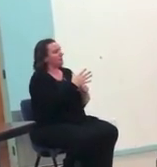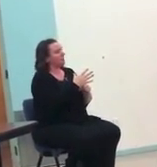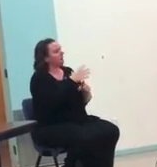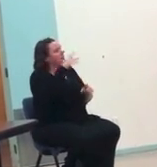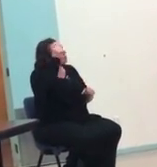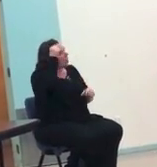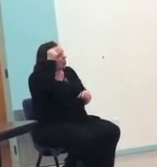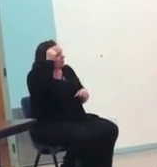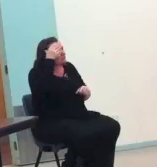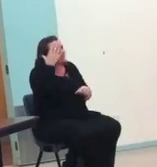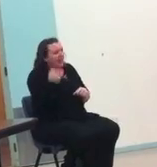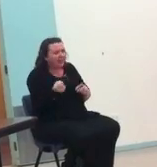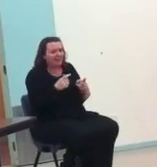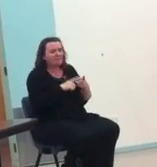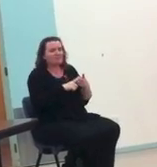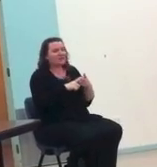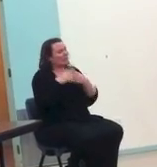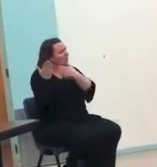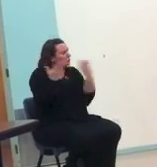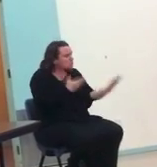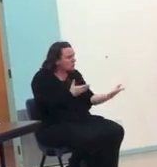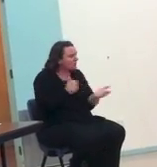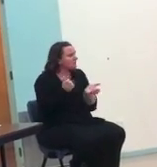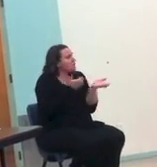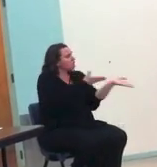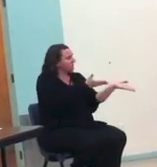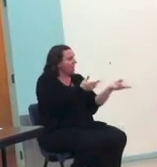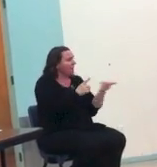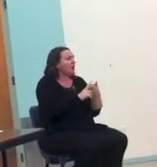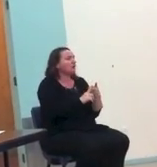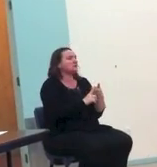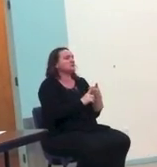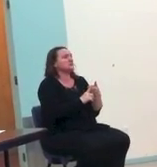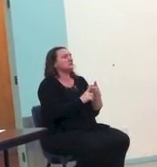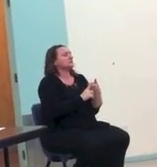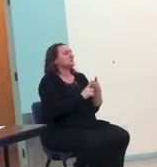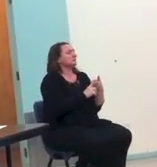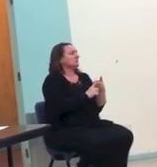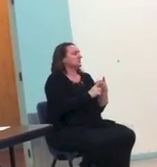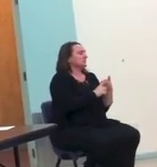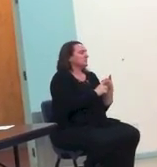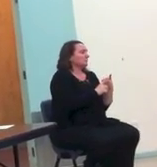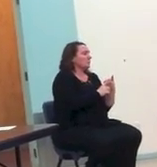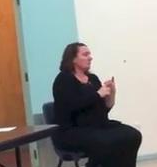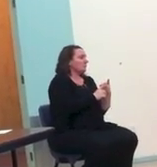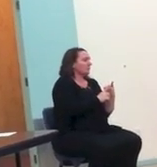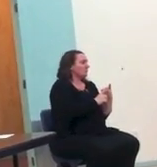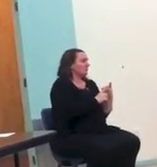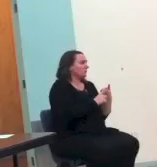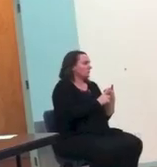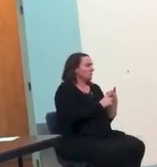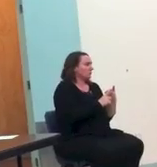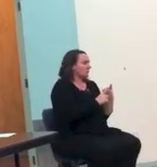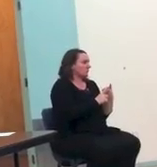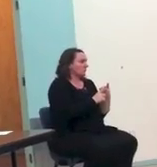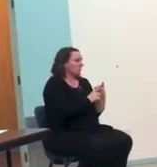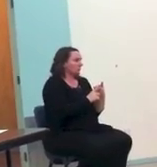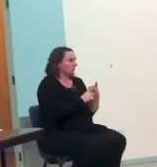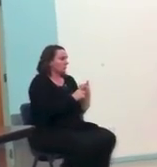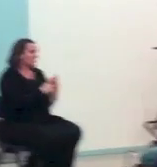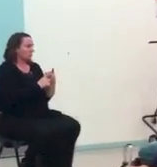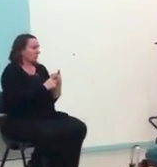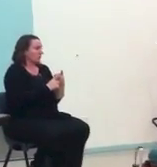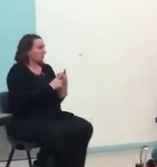and the services that Auckland Disability Law Service offers is both retained